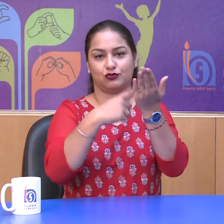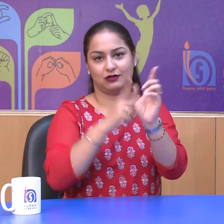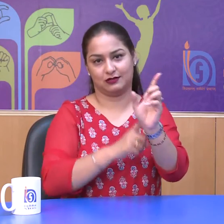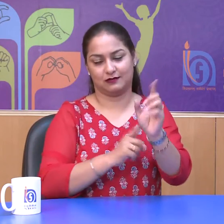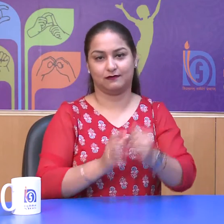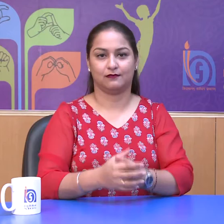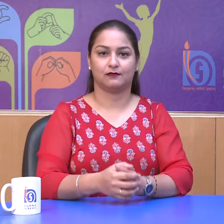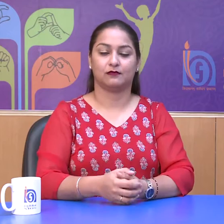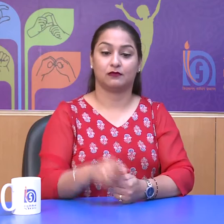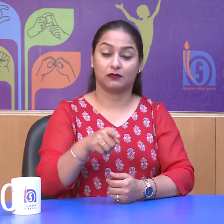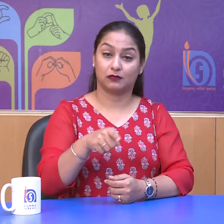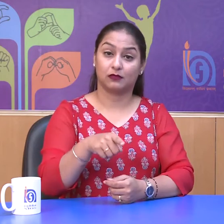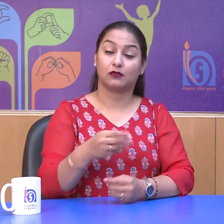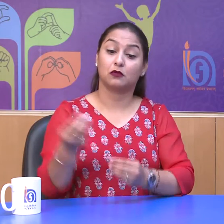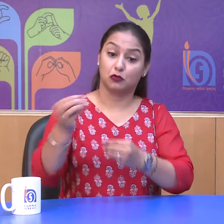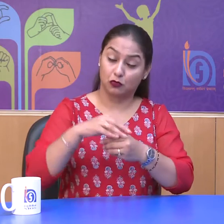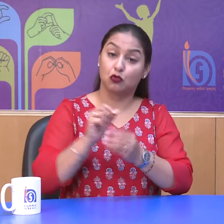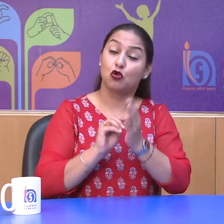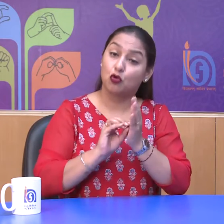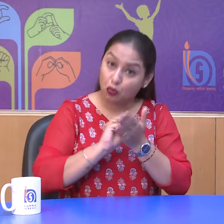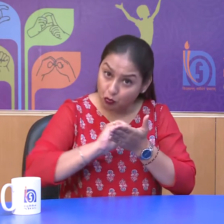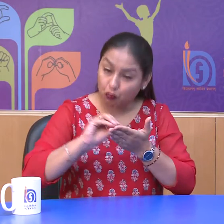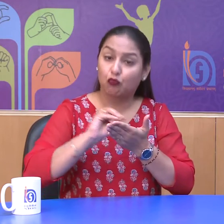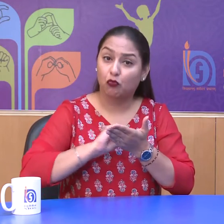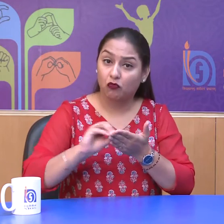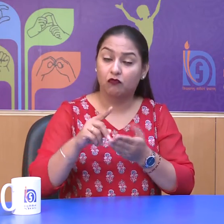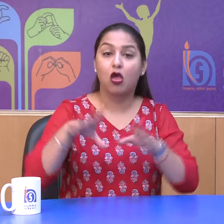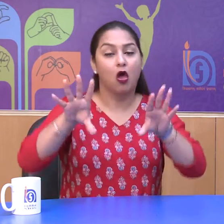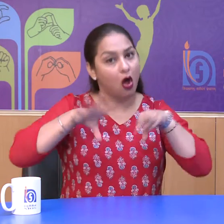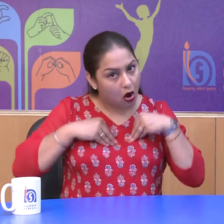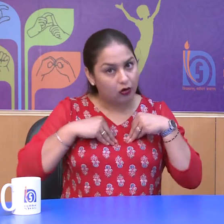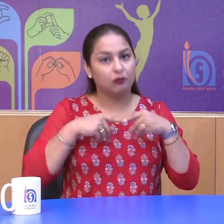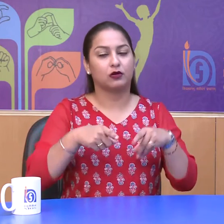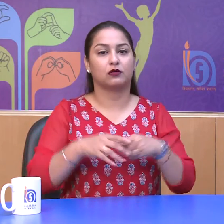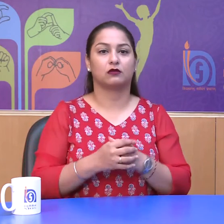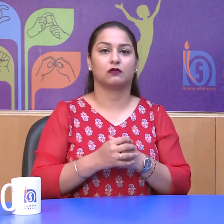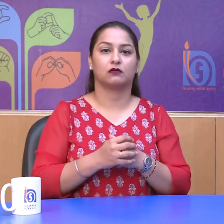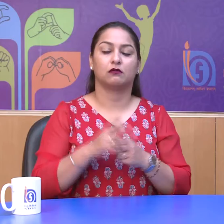Improved horticultural methods were adopted with great success.